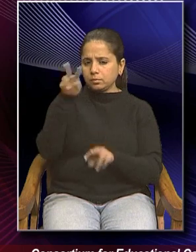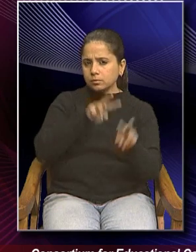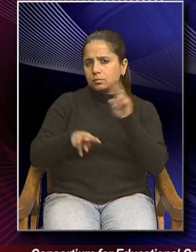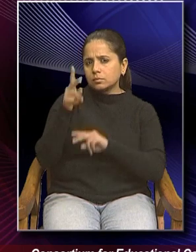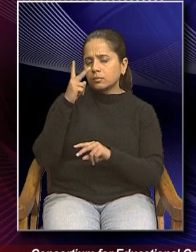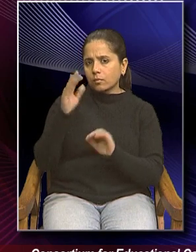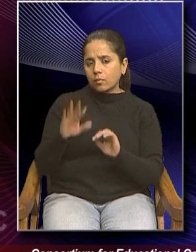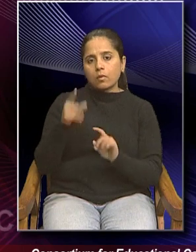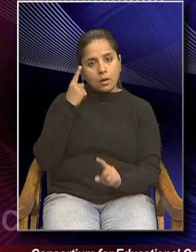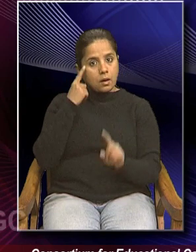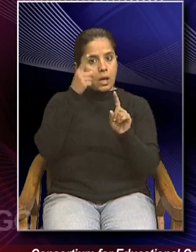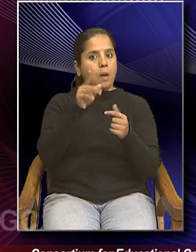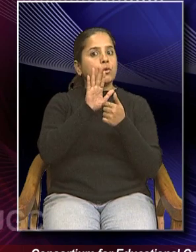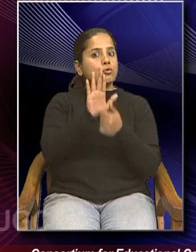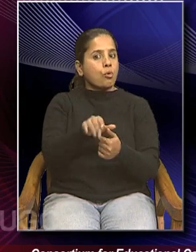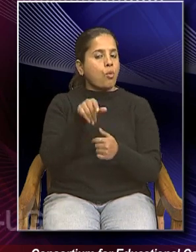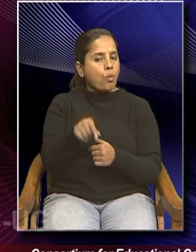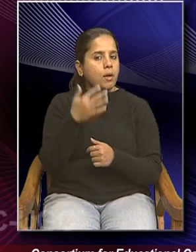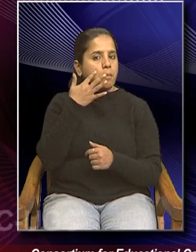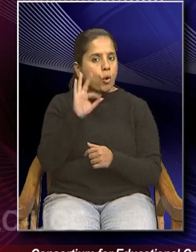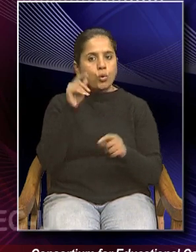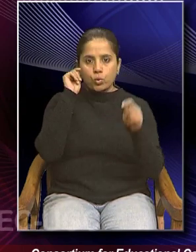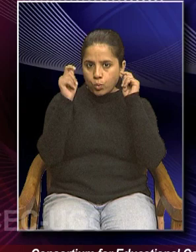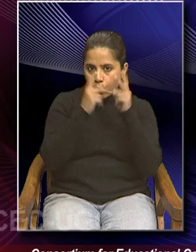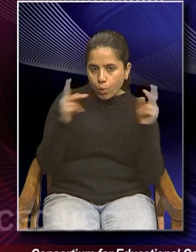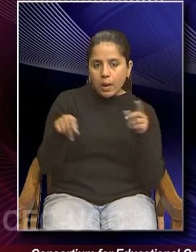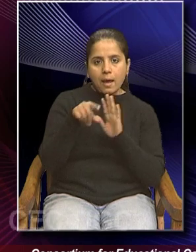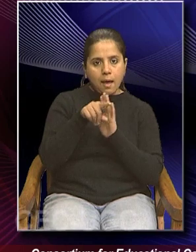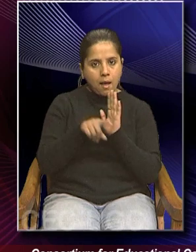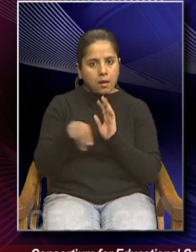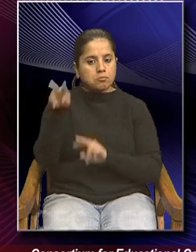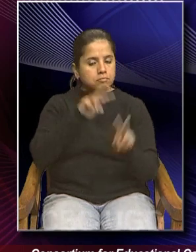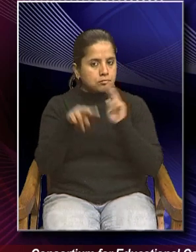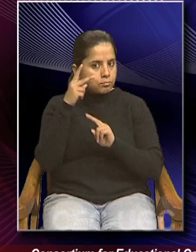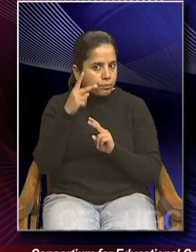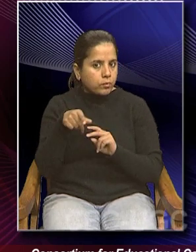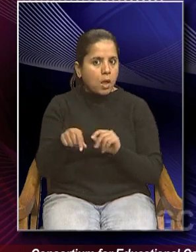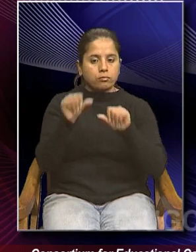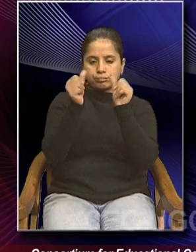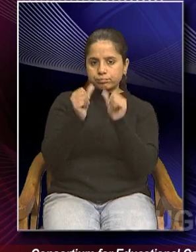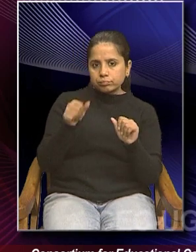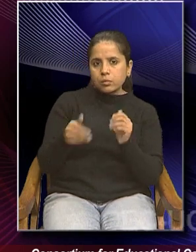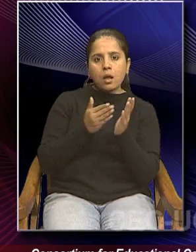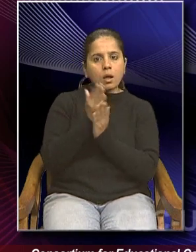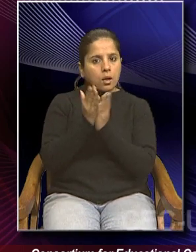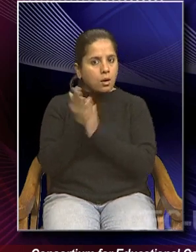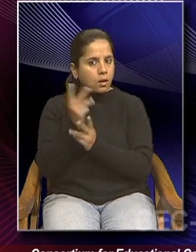exploration aims to highlight the crucial role of ethical considerations in shaping the